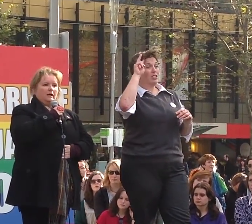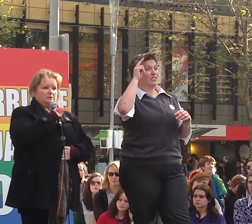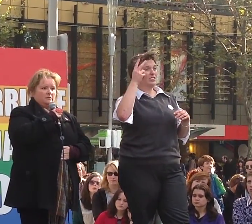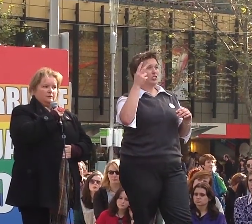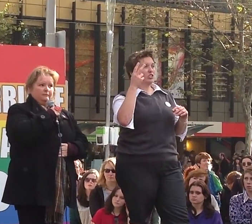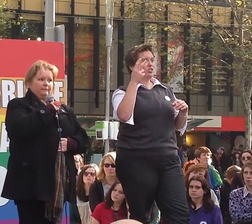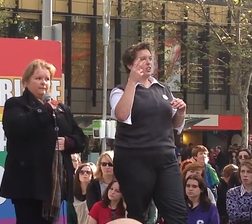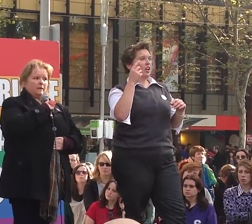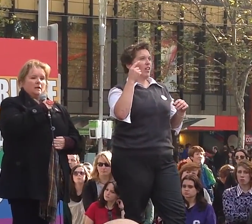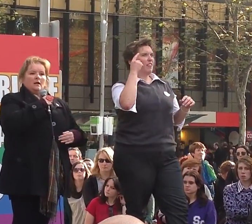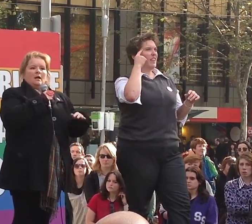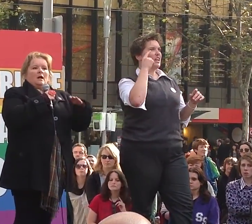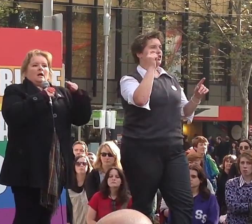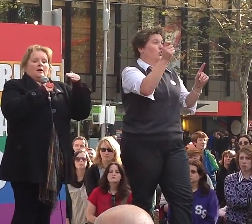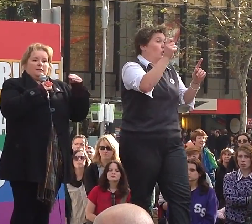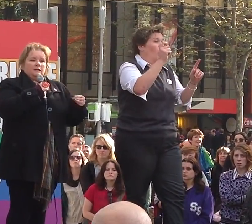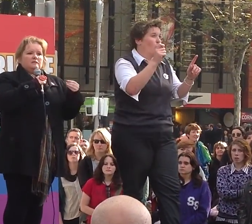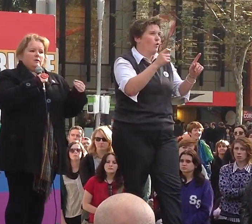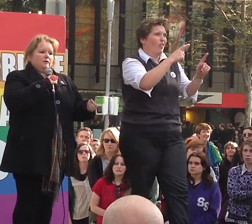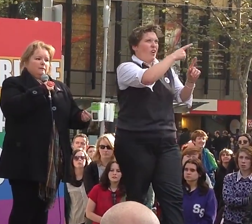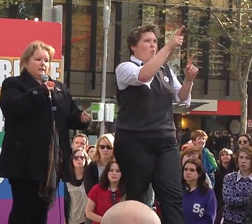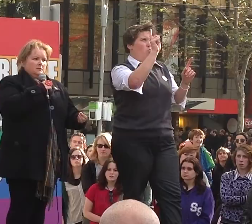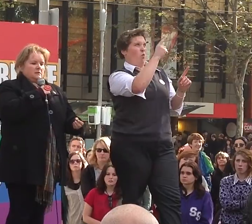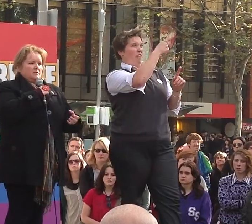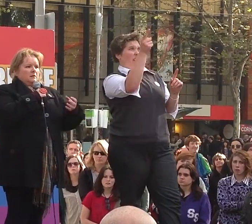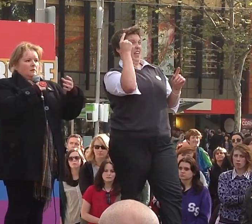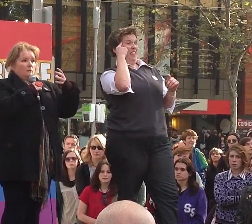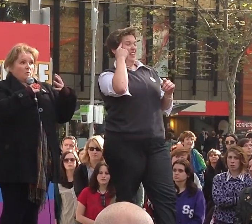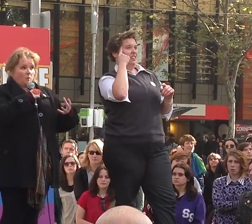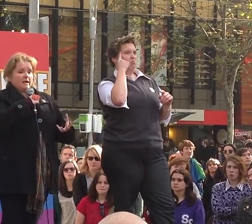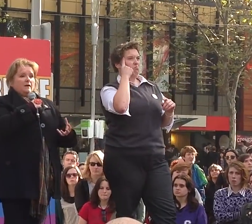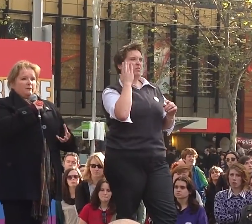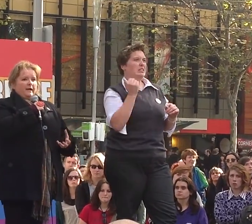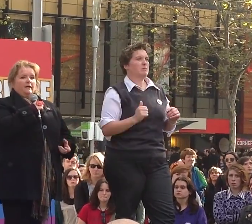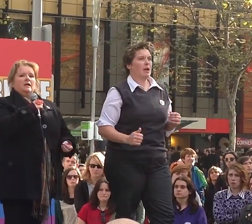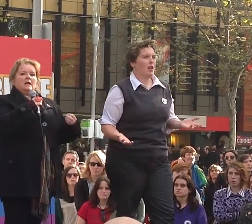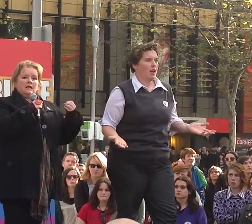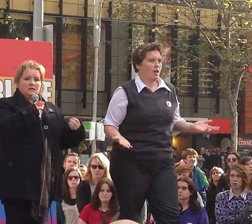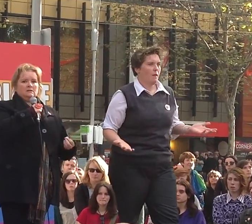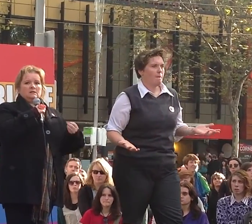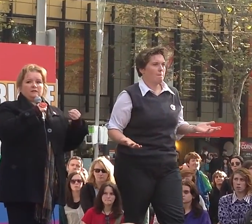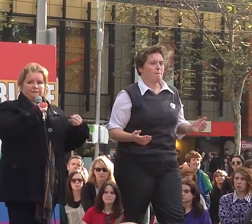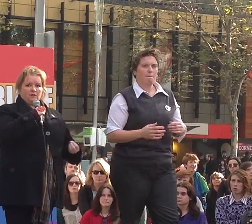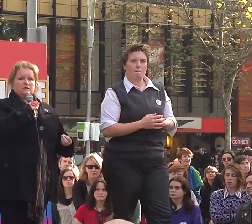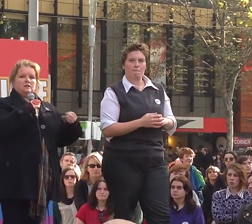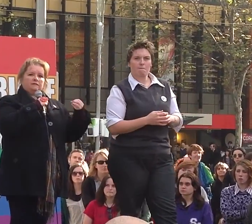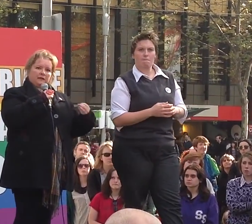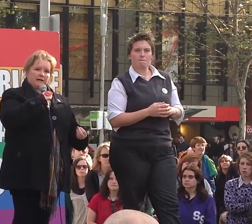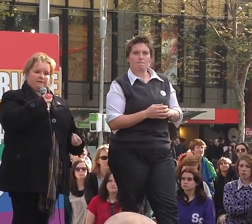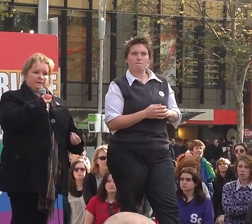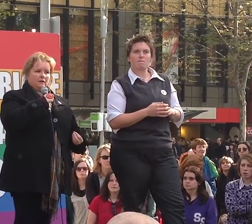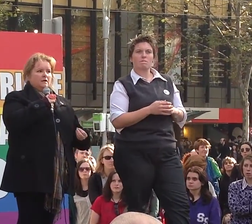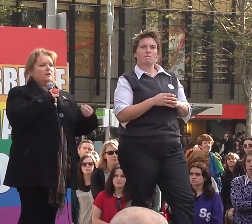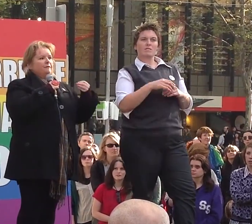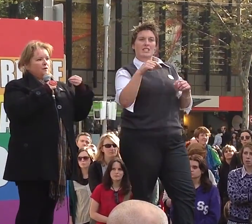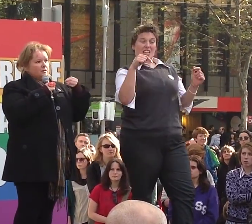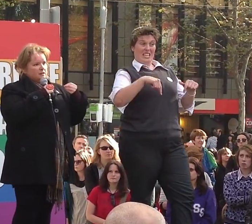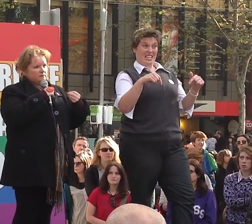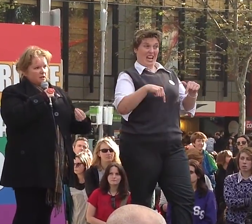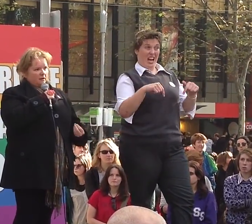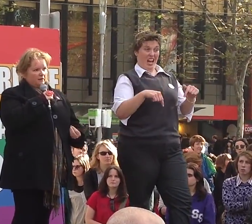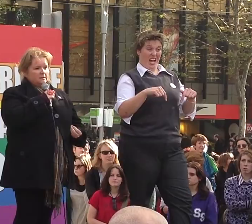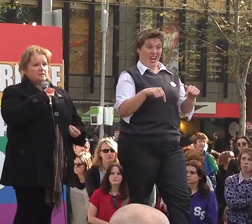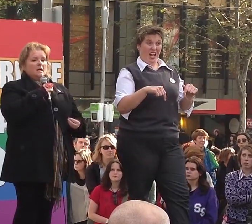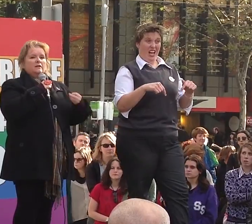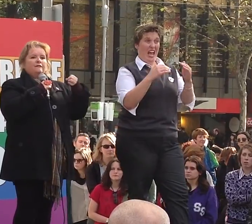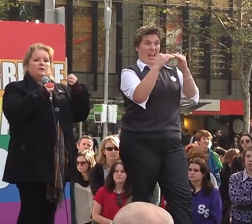irrelevant quite soon. This movement, what we are about, is the forces of love, the forces